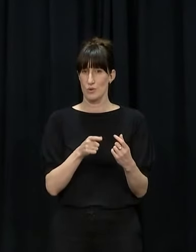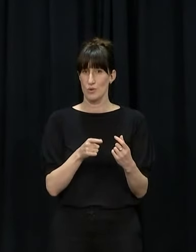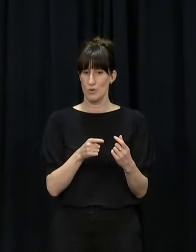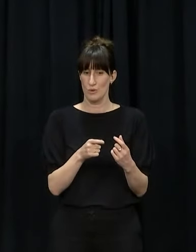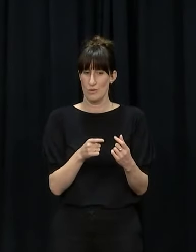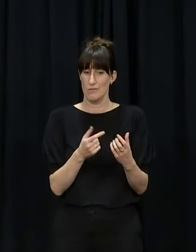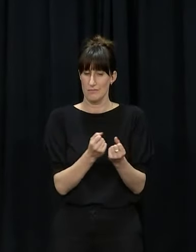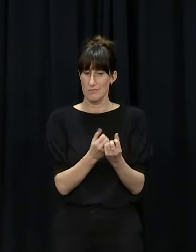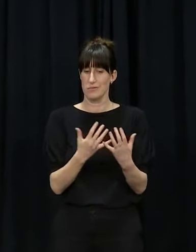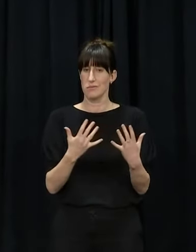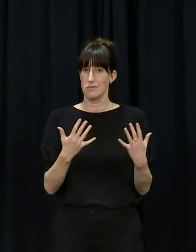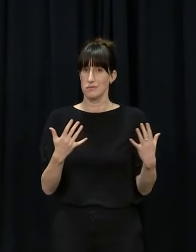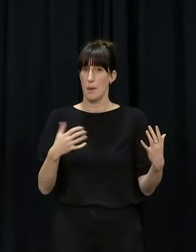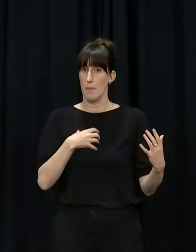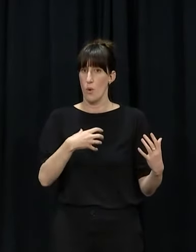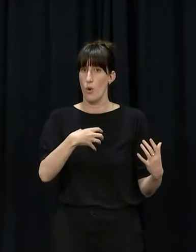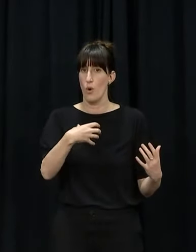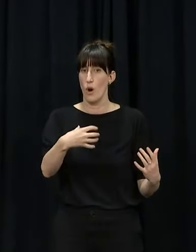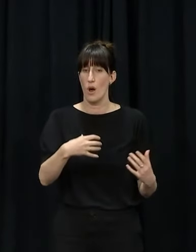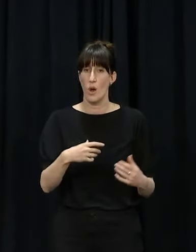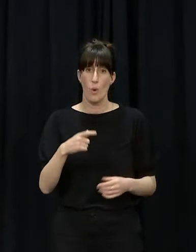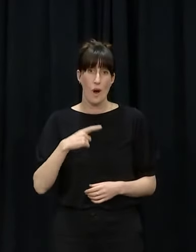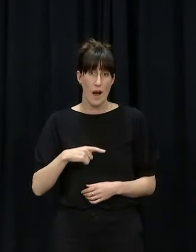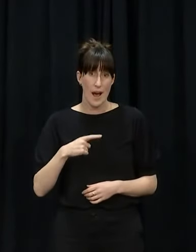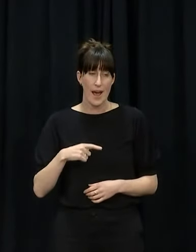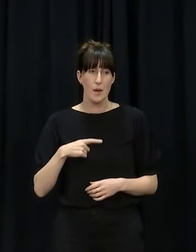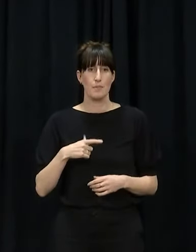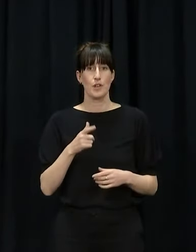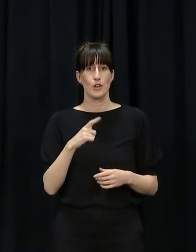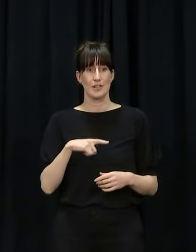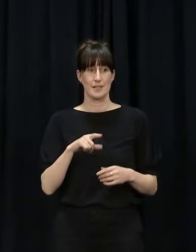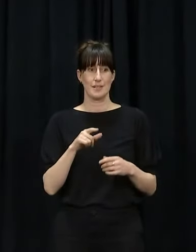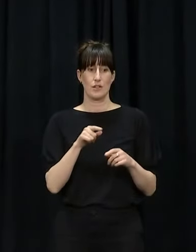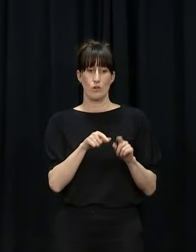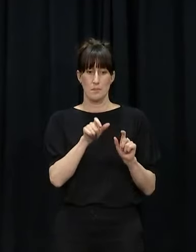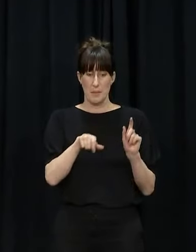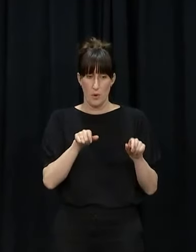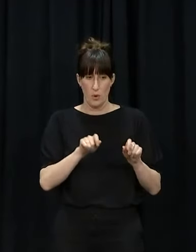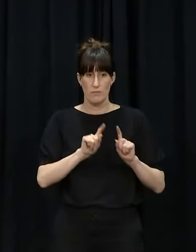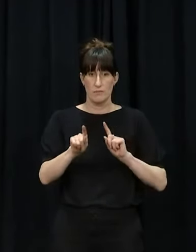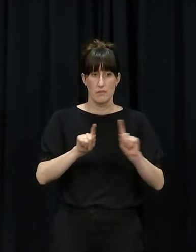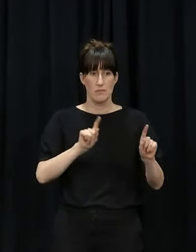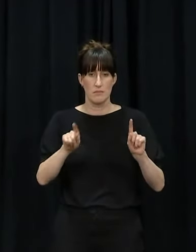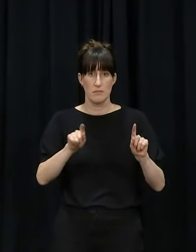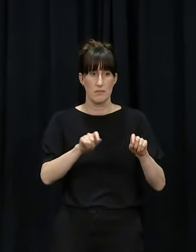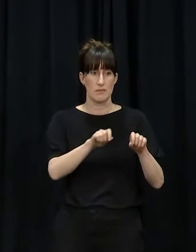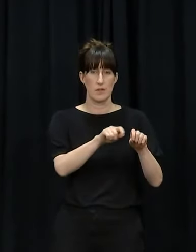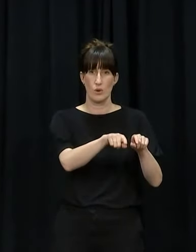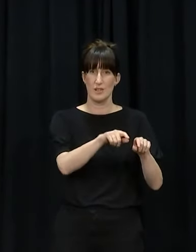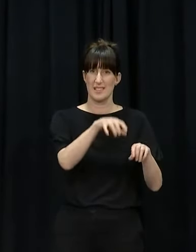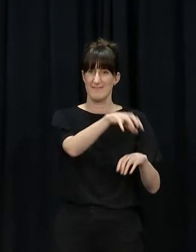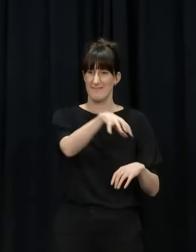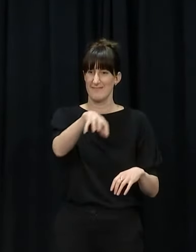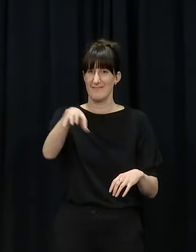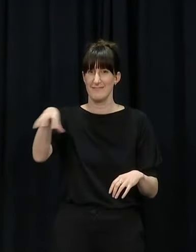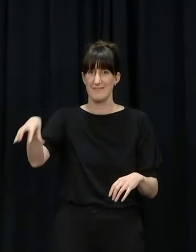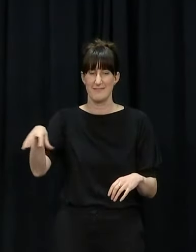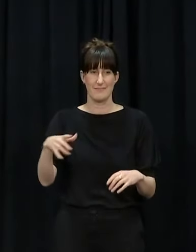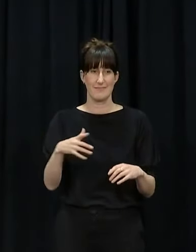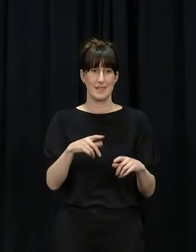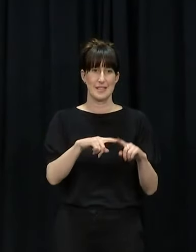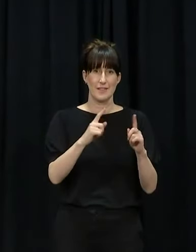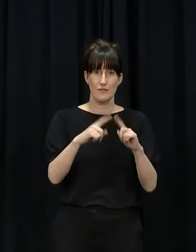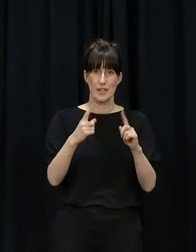to grow, in particular because of the large number of locations of interest and the mobility of these cases over the